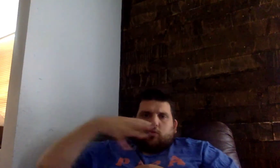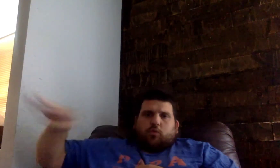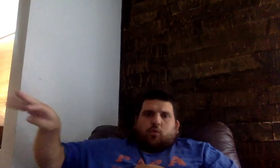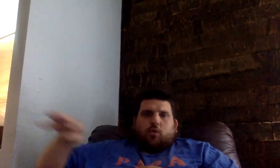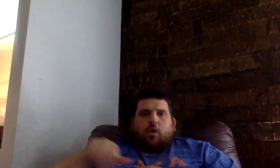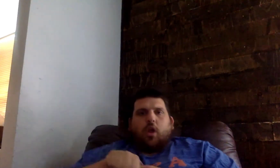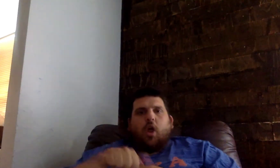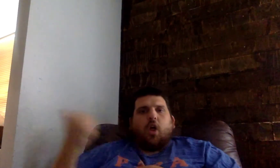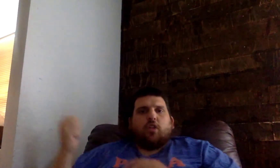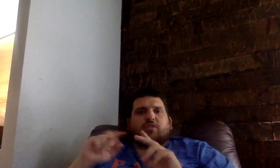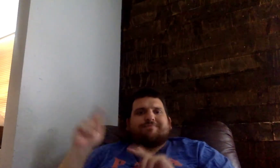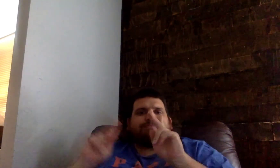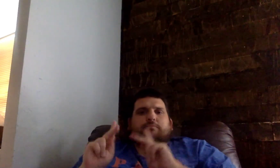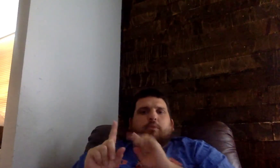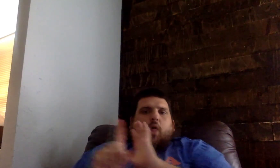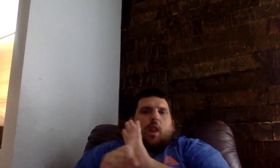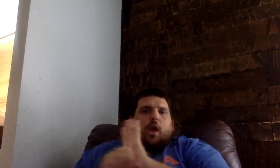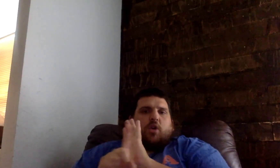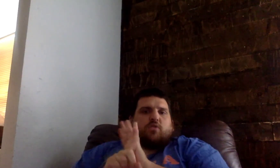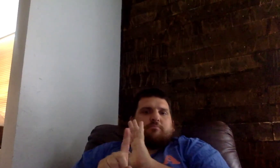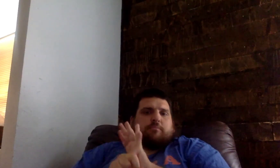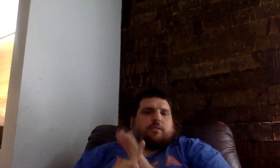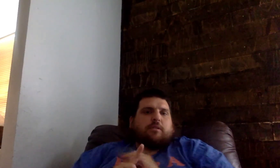And we learn to ignore the other person's alarm.